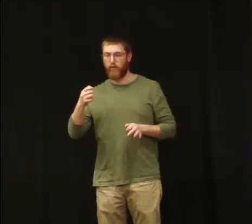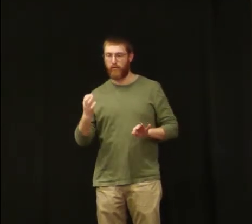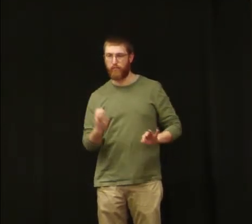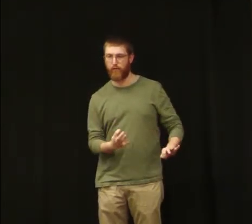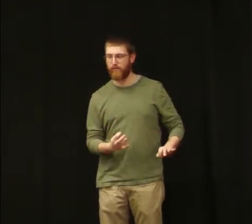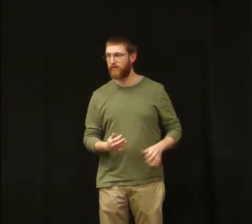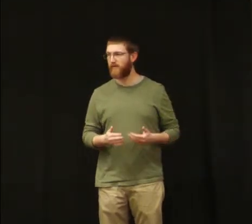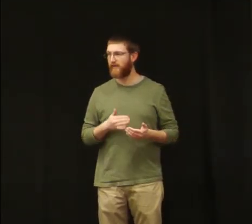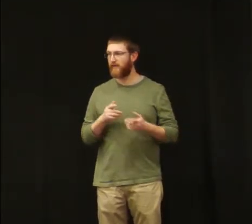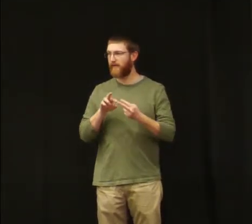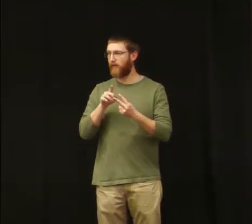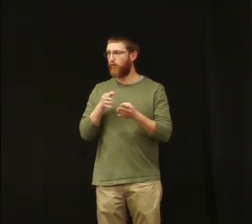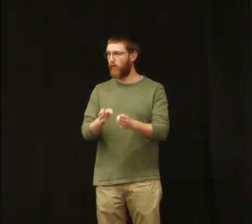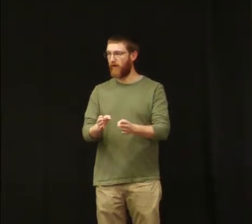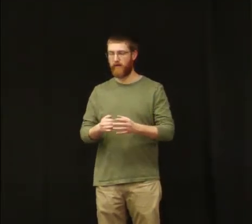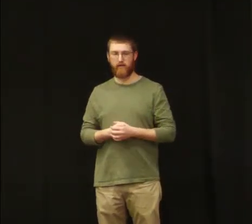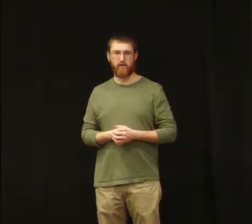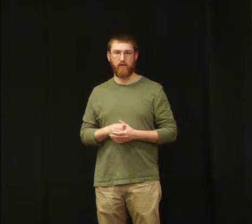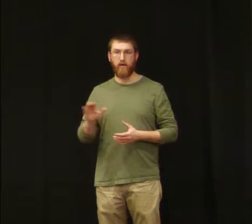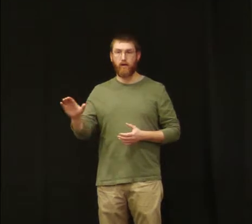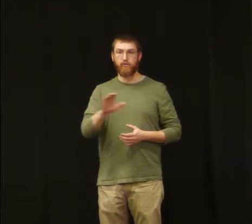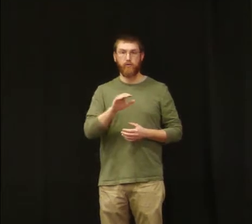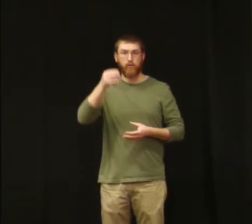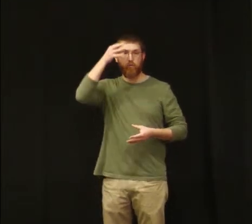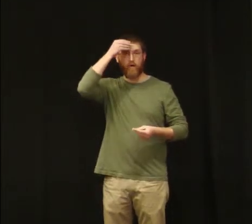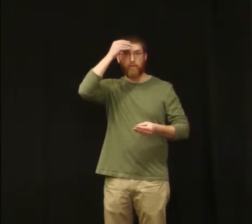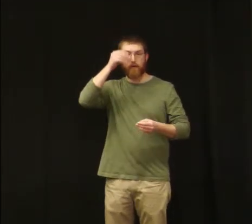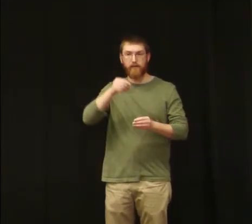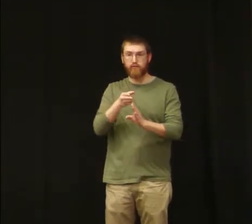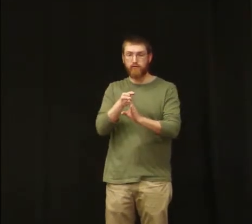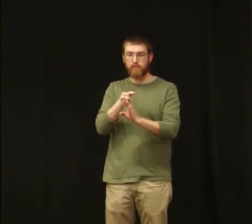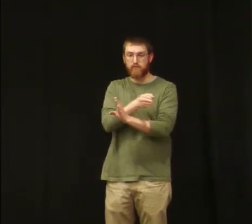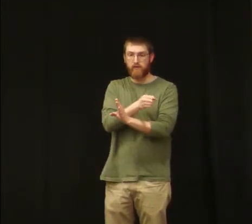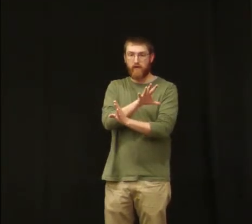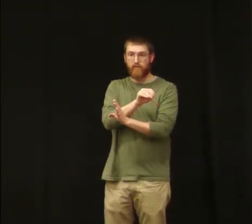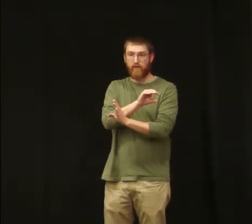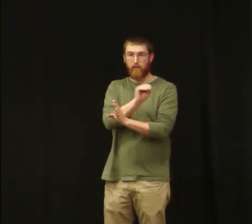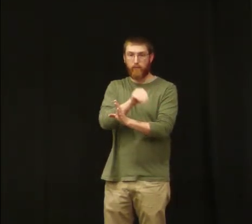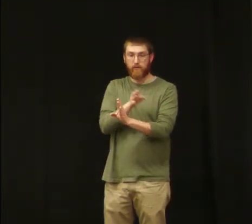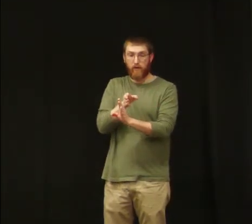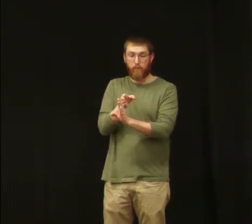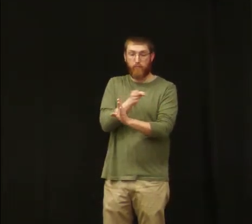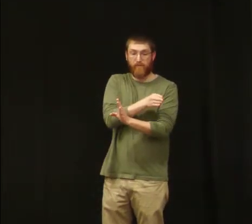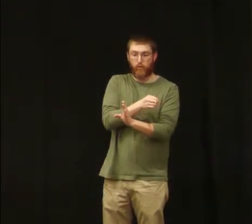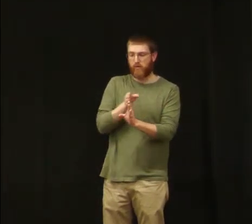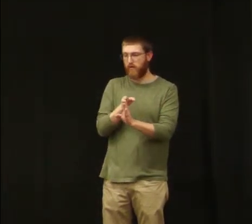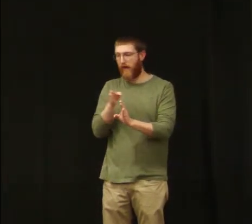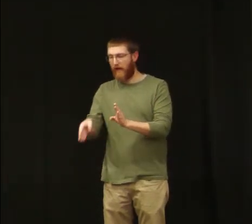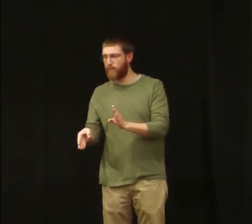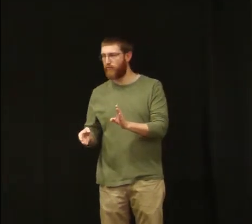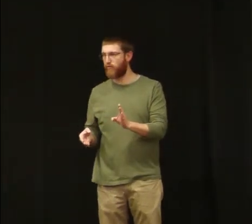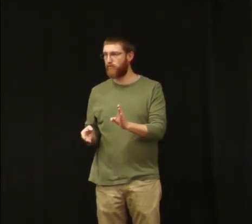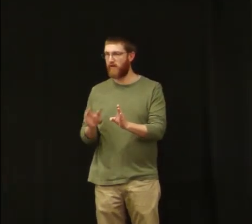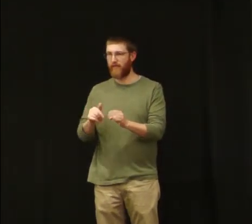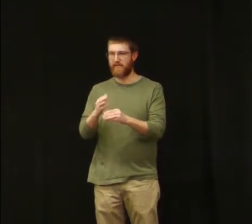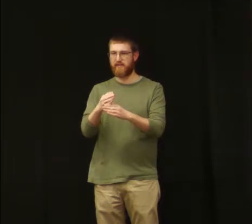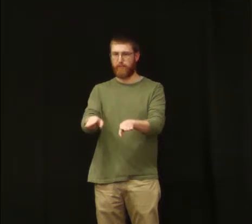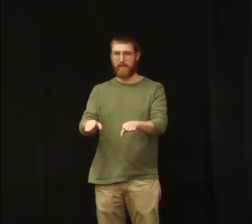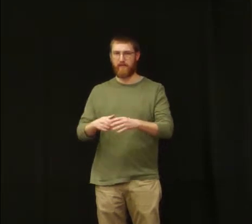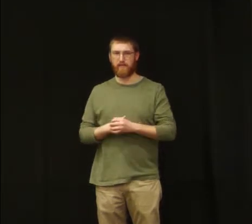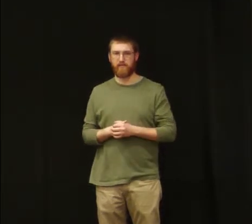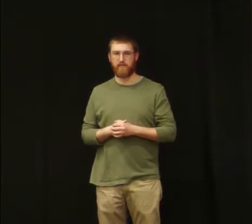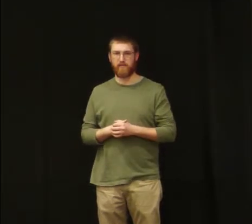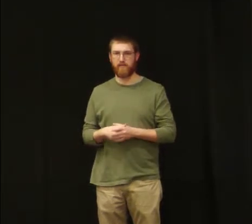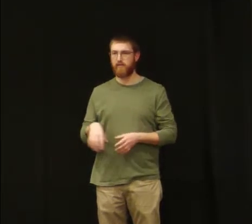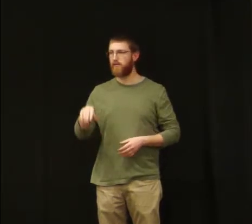is you're putting the data 50% before it and 50% after it, and that's the split. The